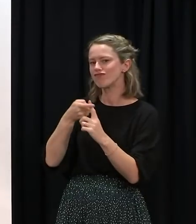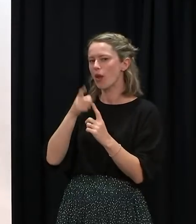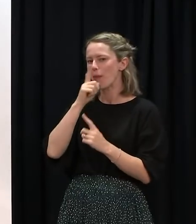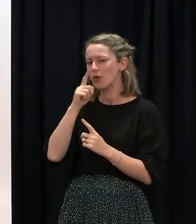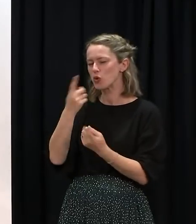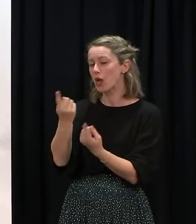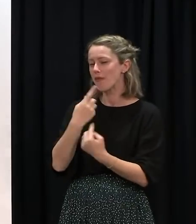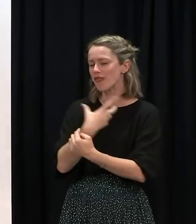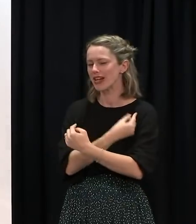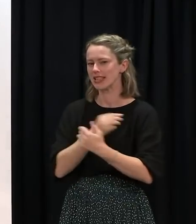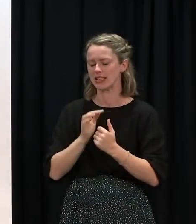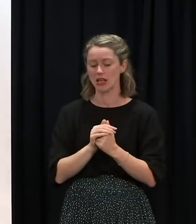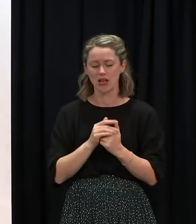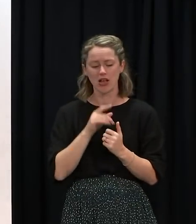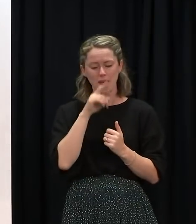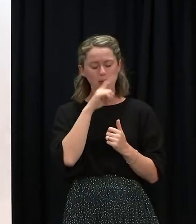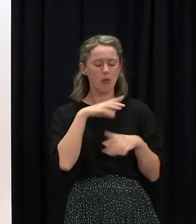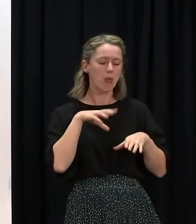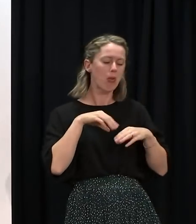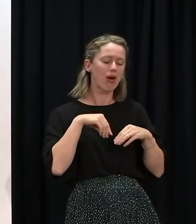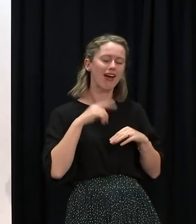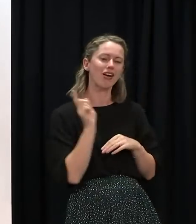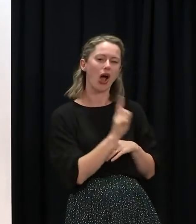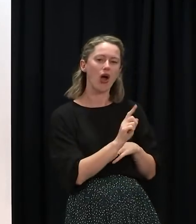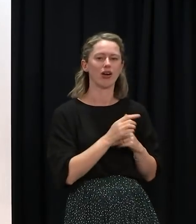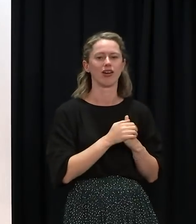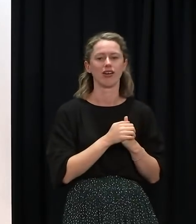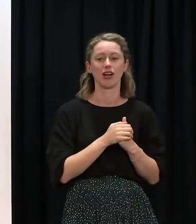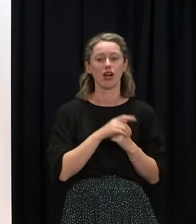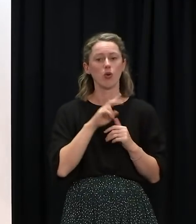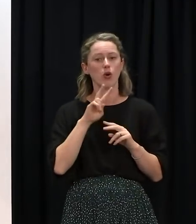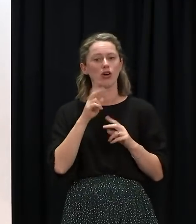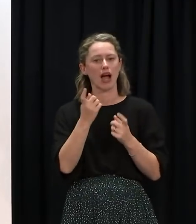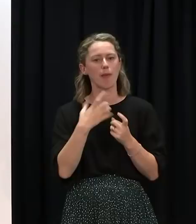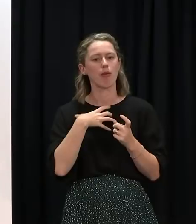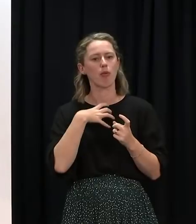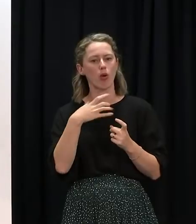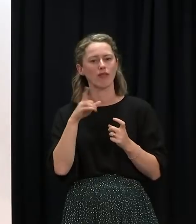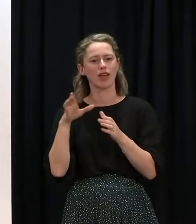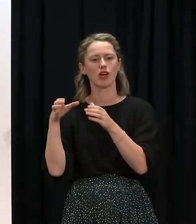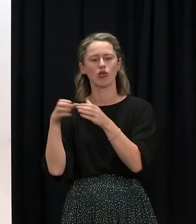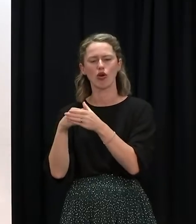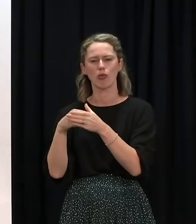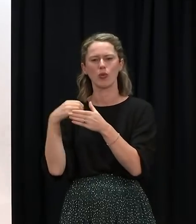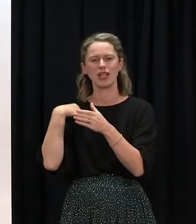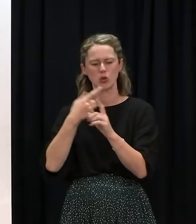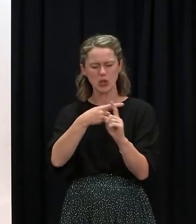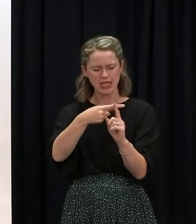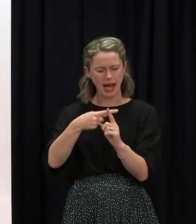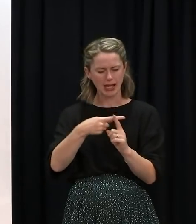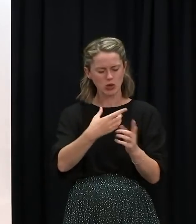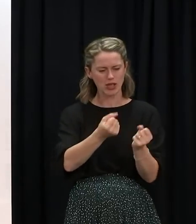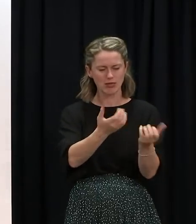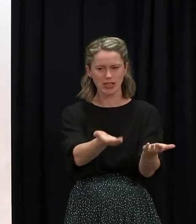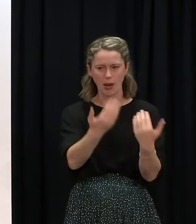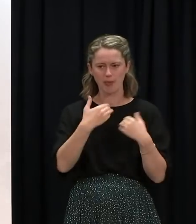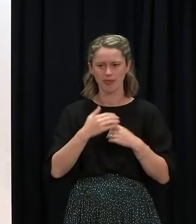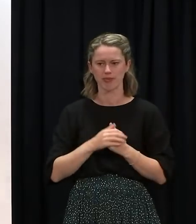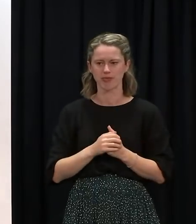And they're seeing good uptake as a result of them. So I think we will see more of that now as we really get into that group that we really need to target to get them to come